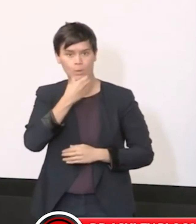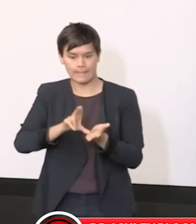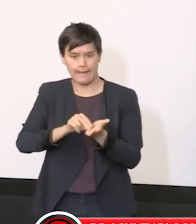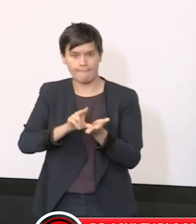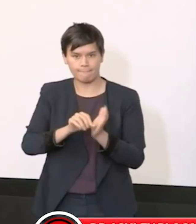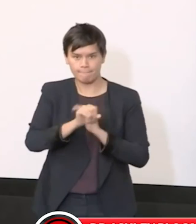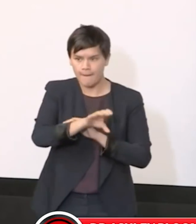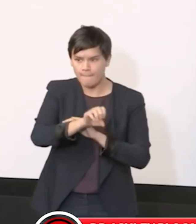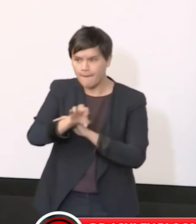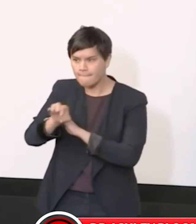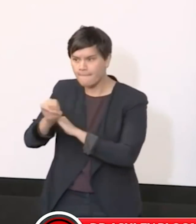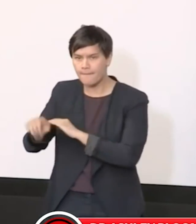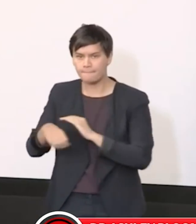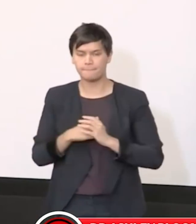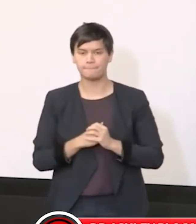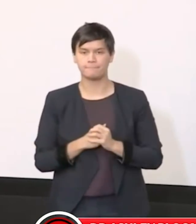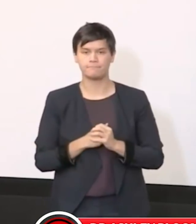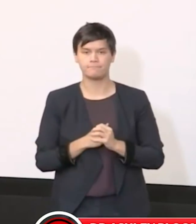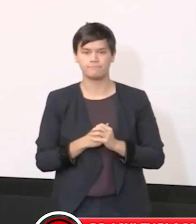businesses, the process for